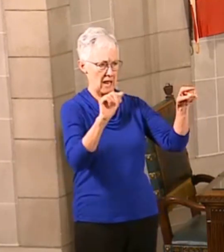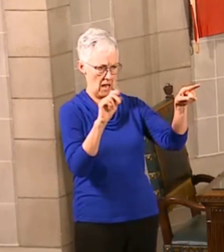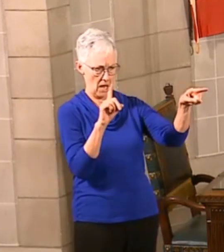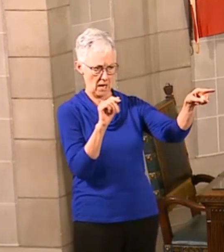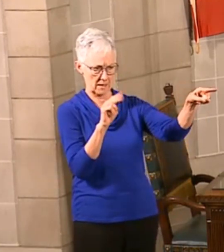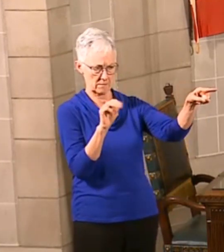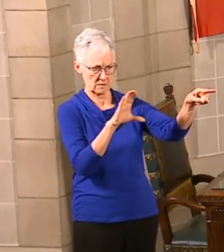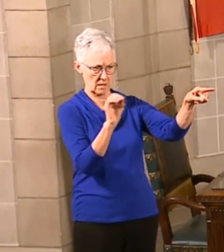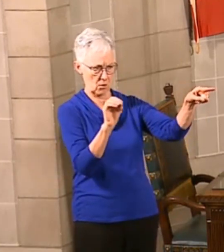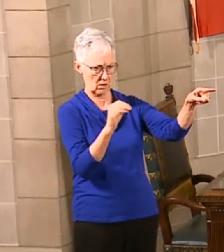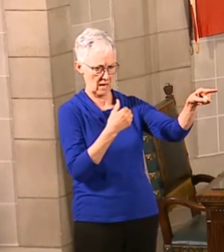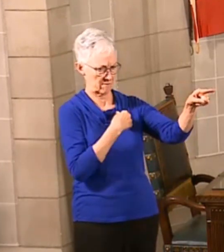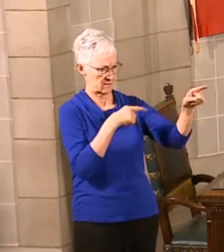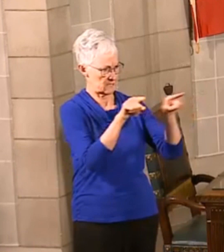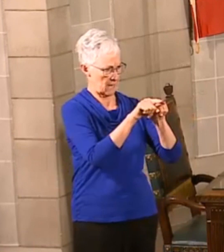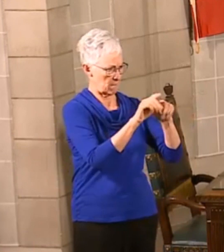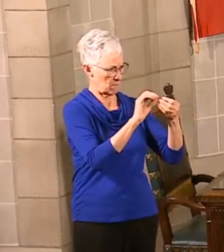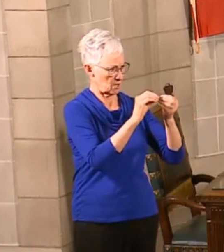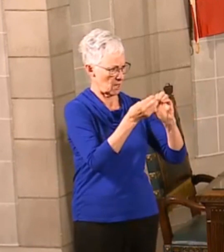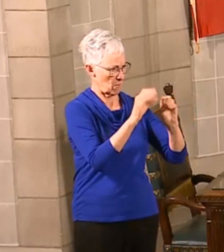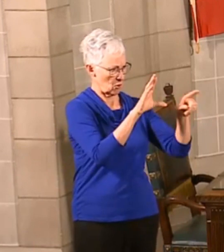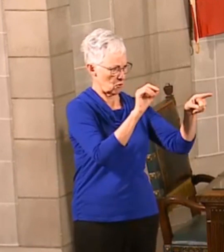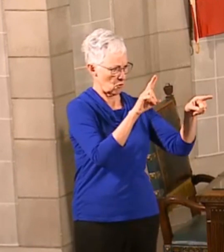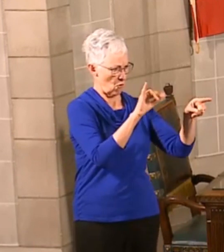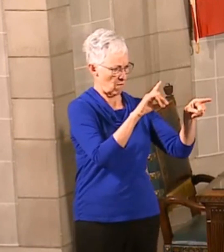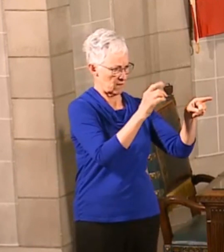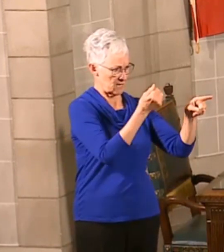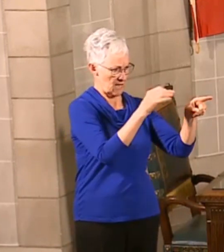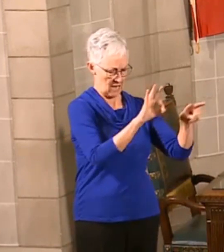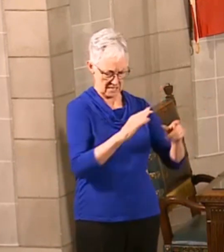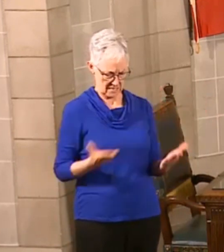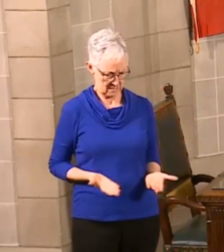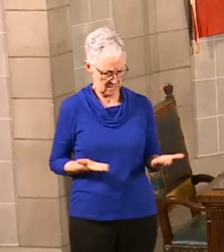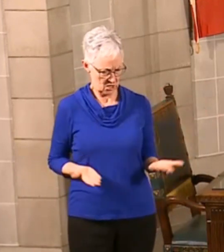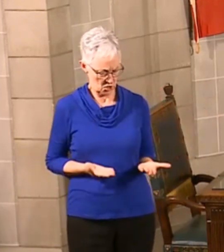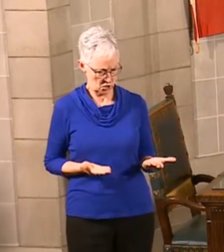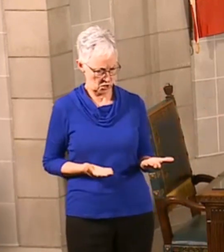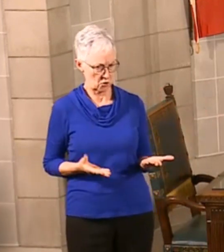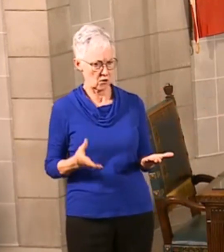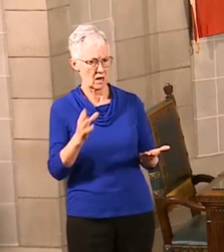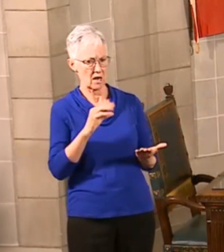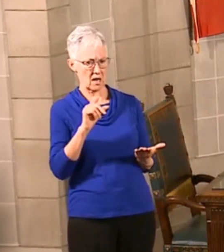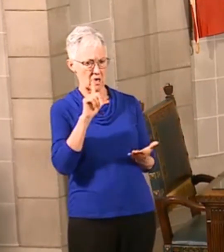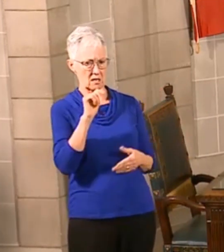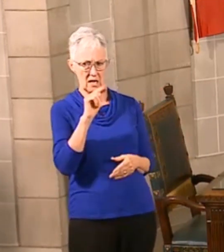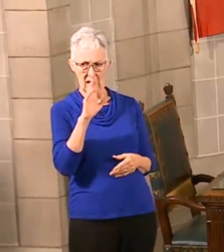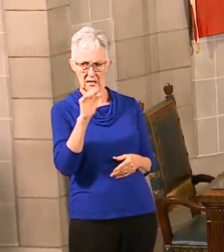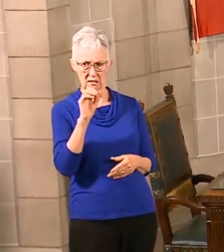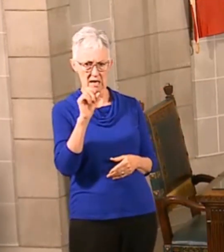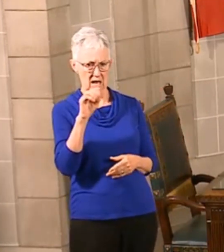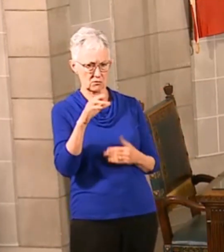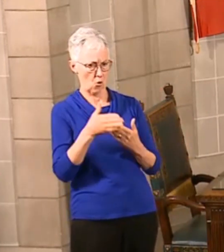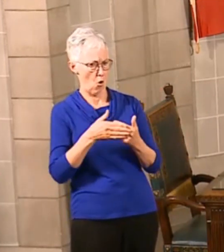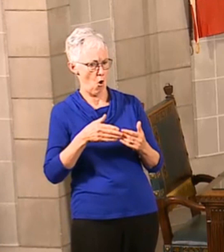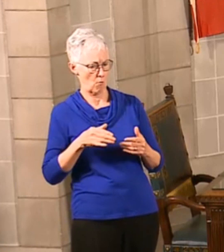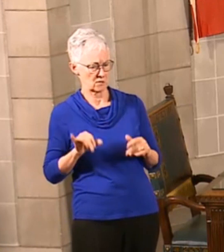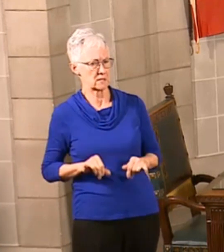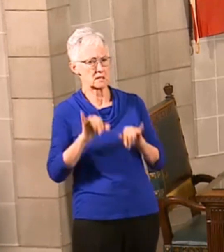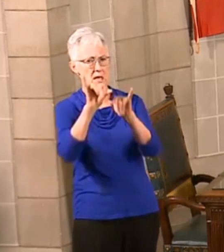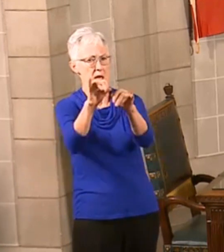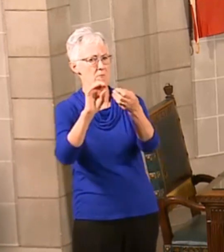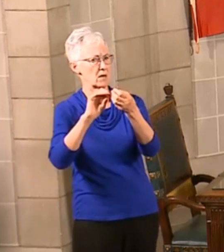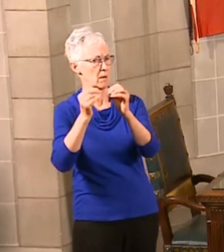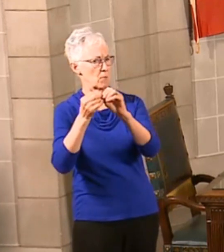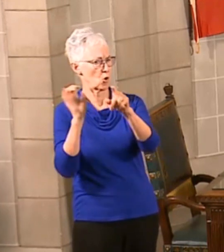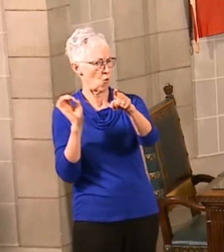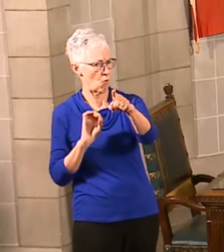as Lancaster County, and Hall County was approaching the total in Douglas County. The Lincoln and Omaha areas have about